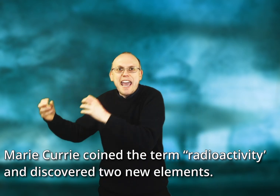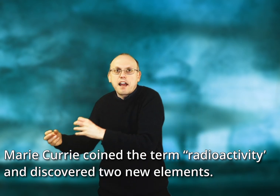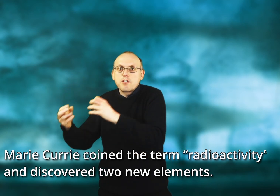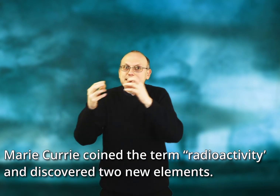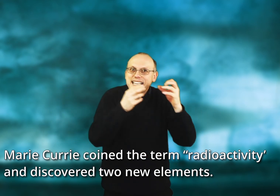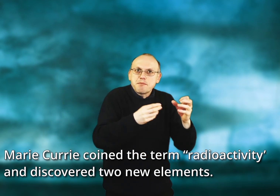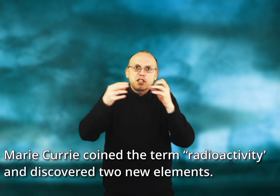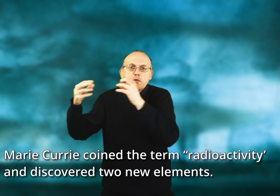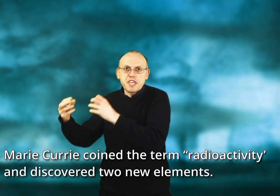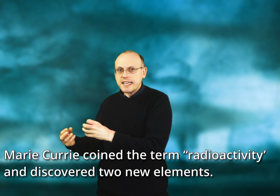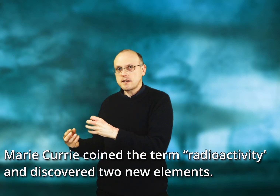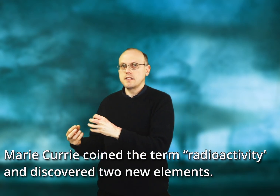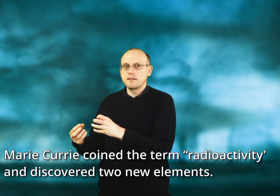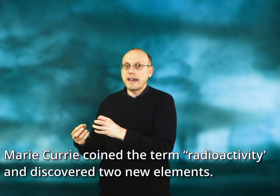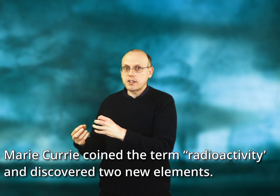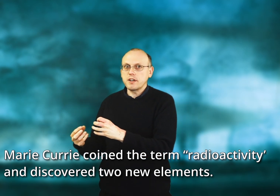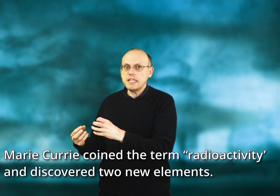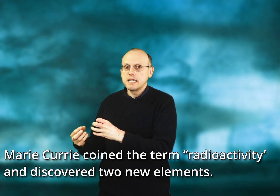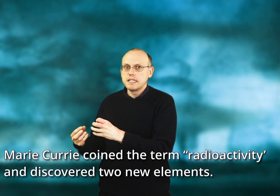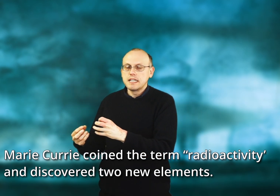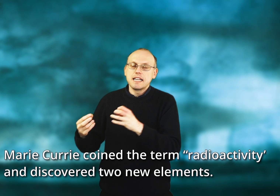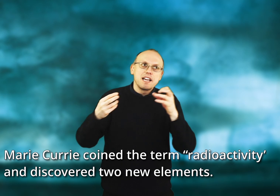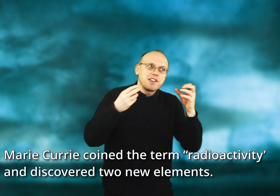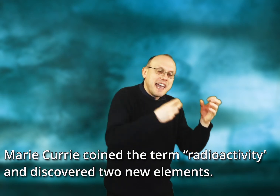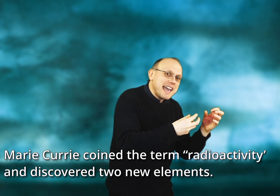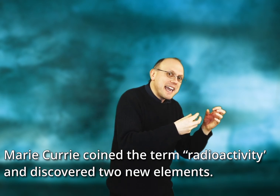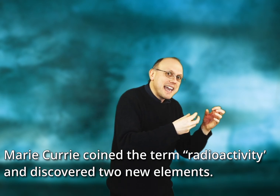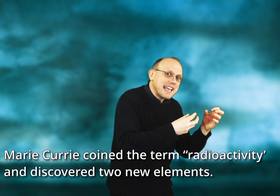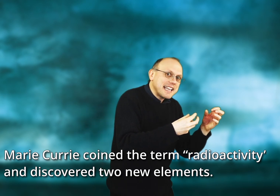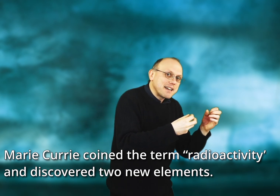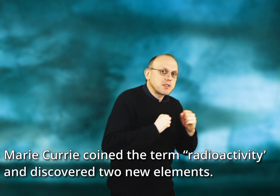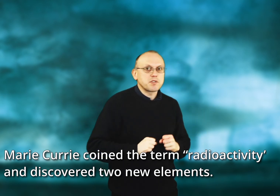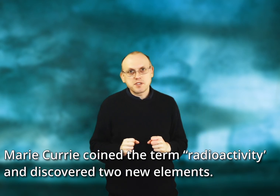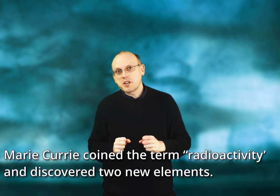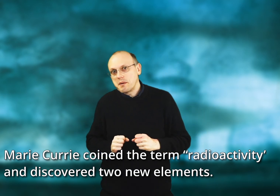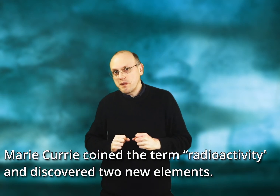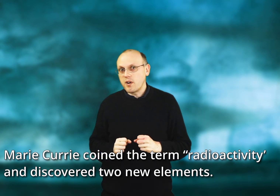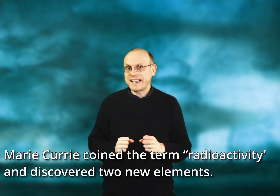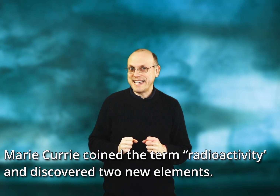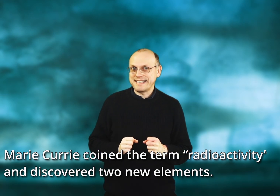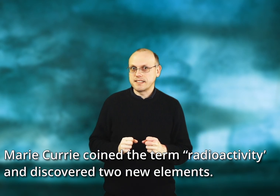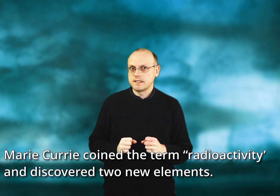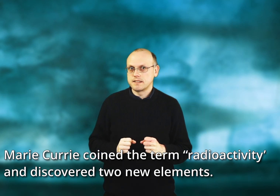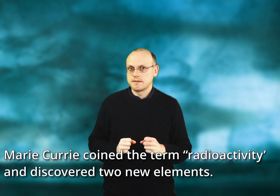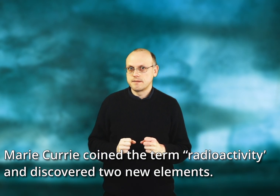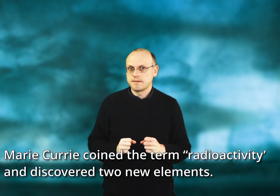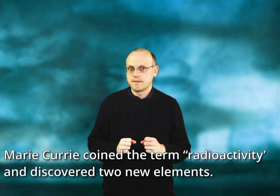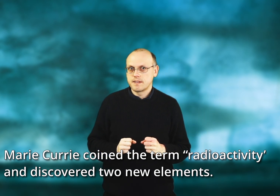the same subject, Marie Curie, then we don't use a comma before and.